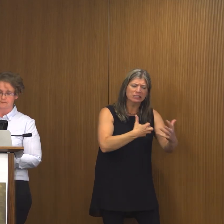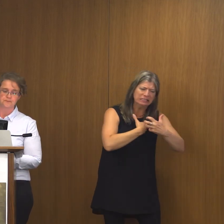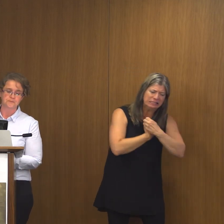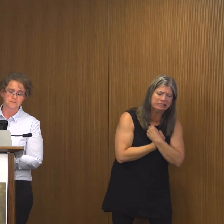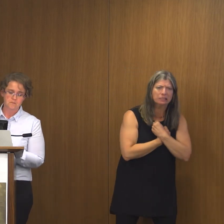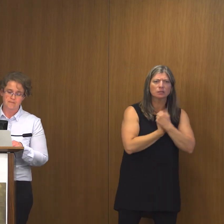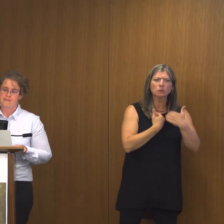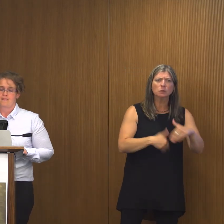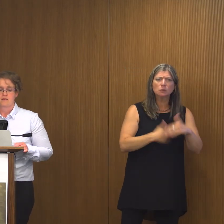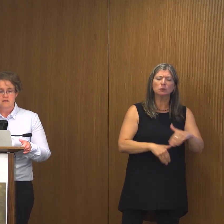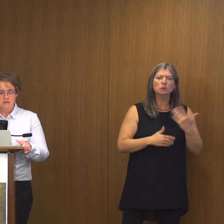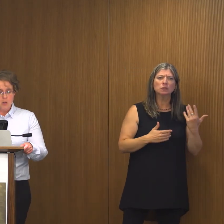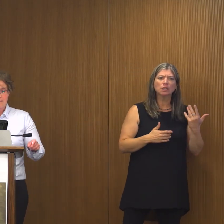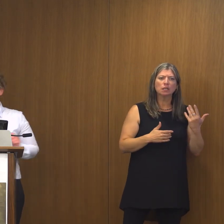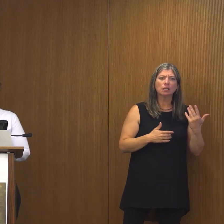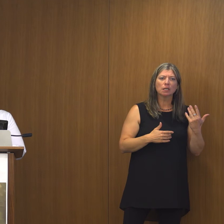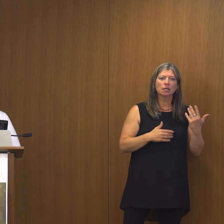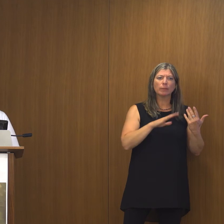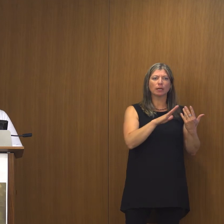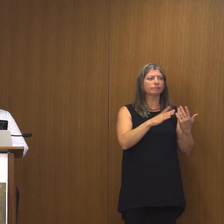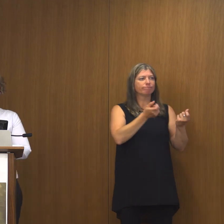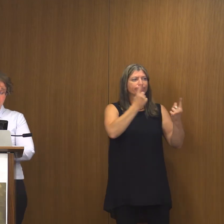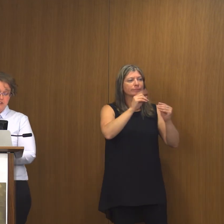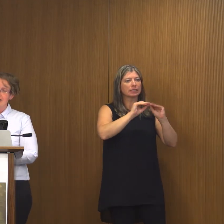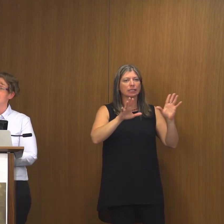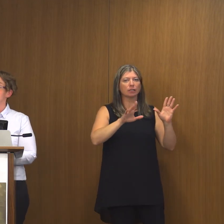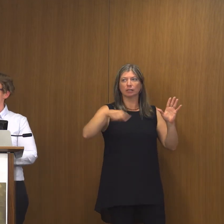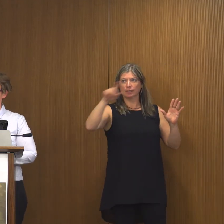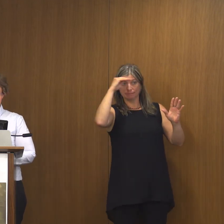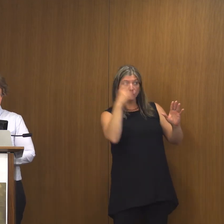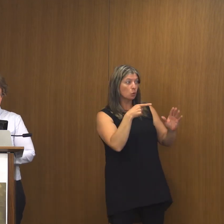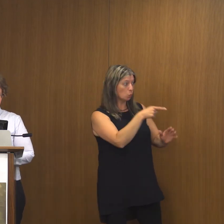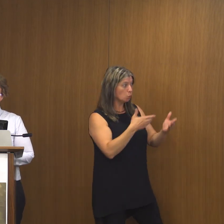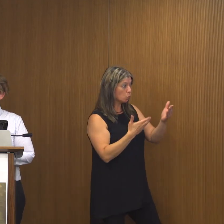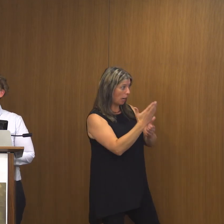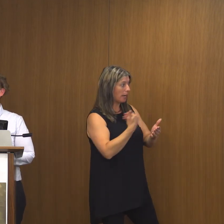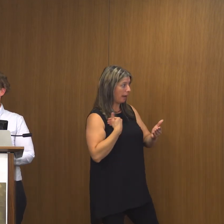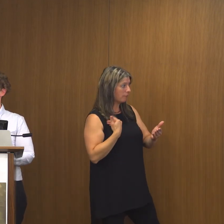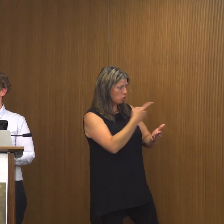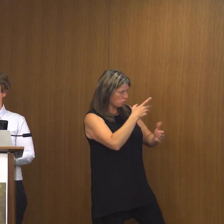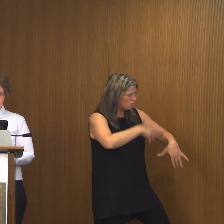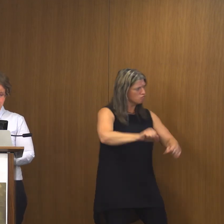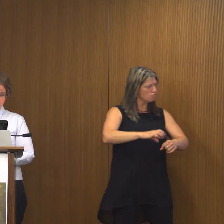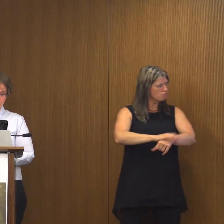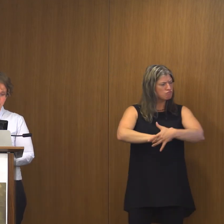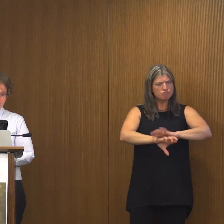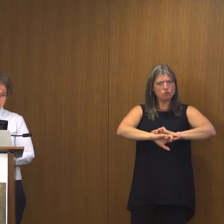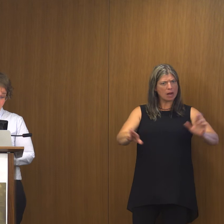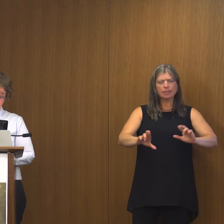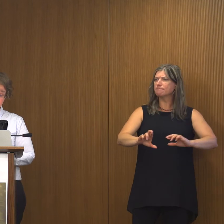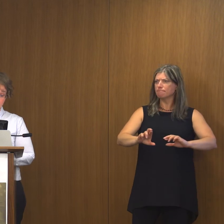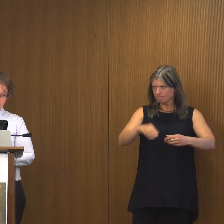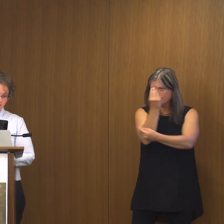her children. But because nobody told her that she had the ability to enforce the rights of her children and